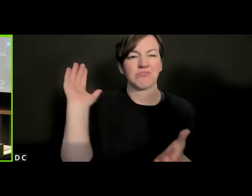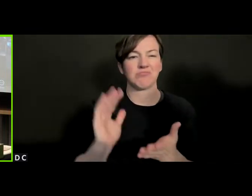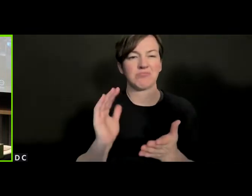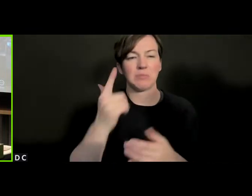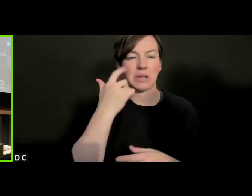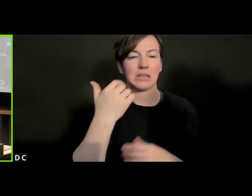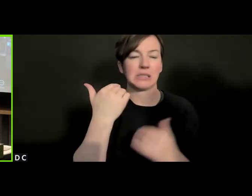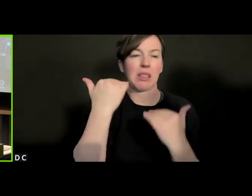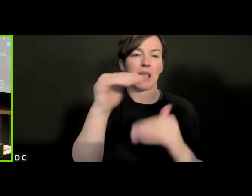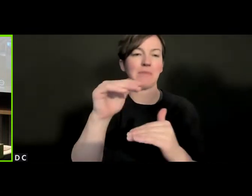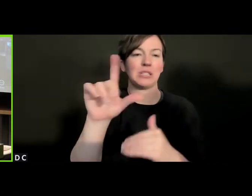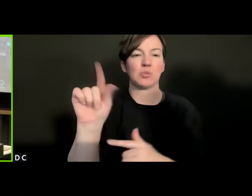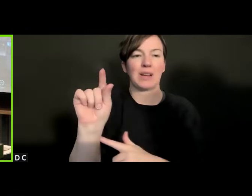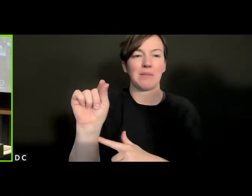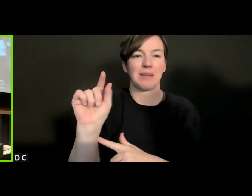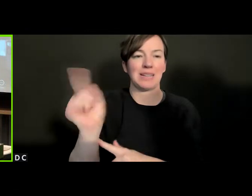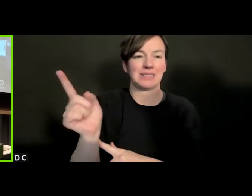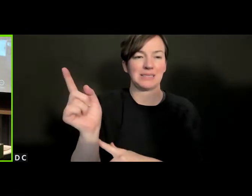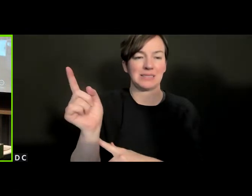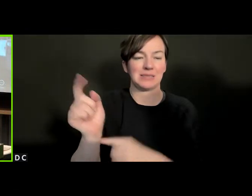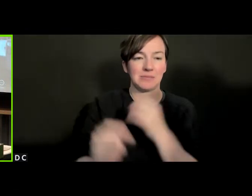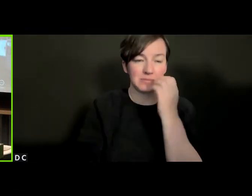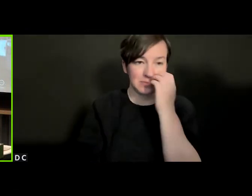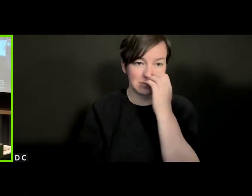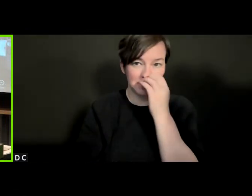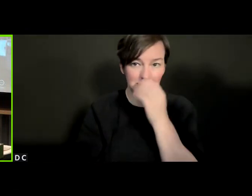And who's the, oh.